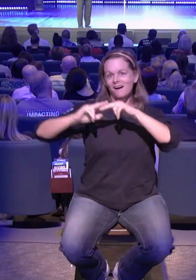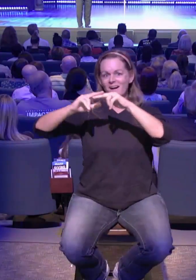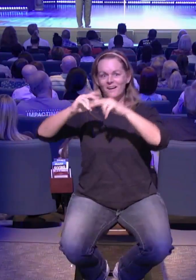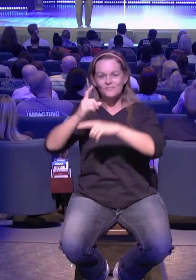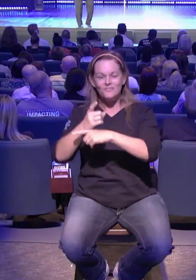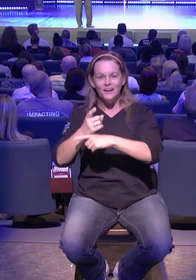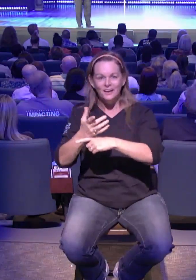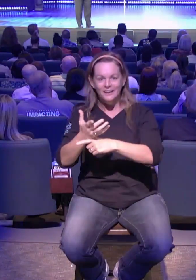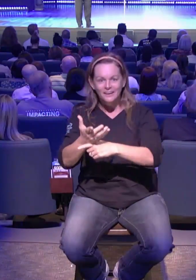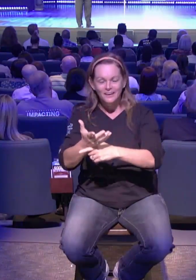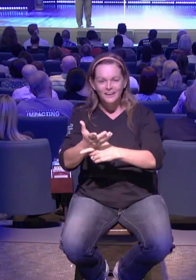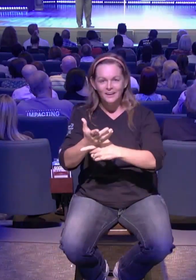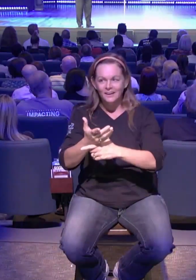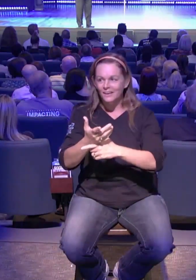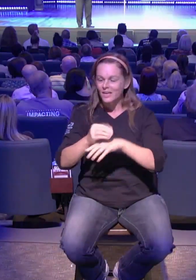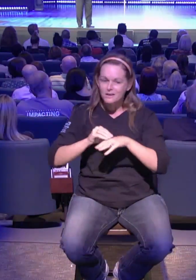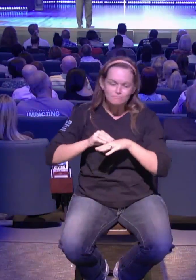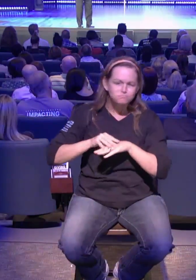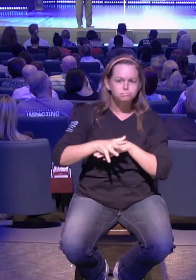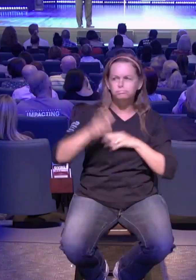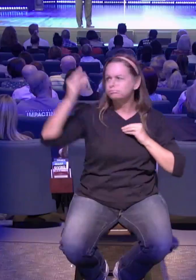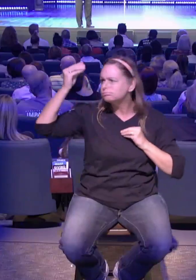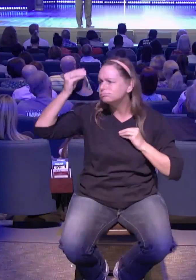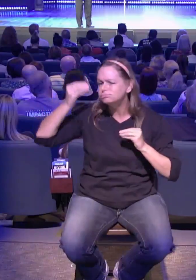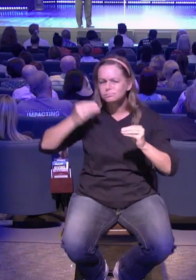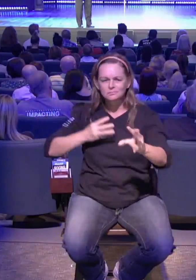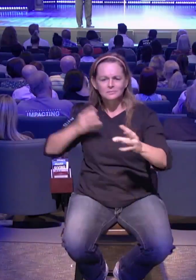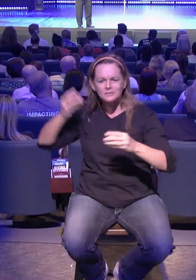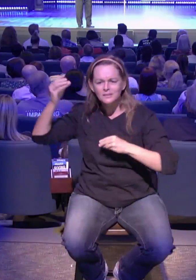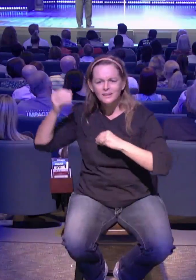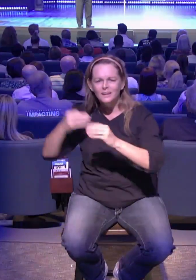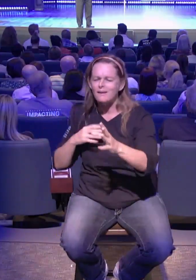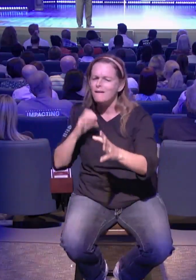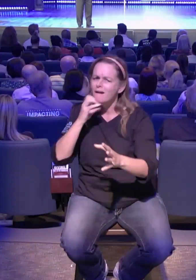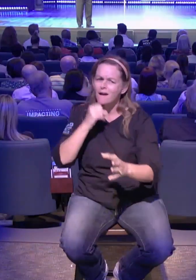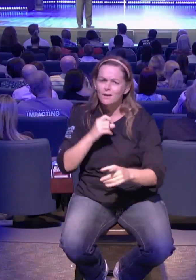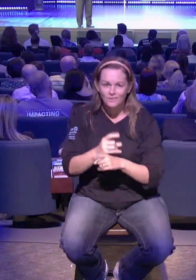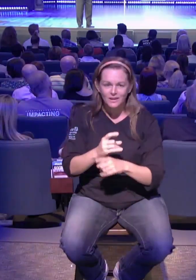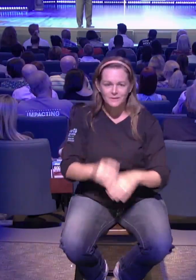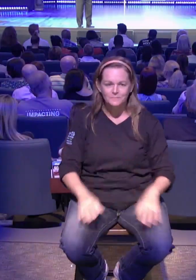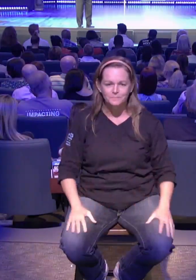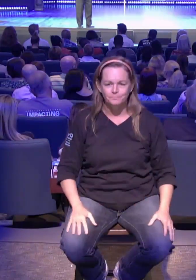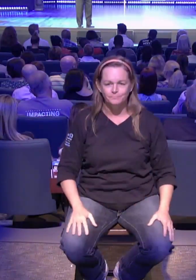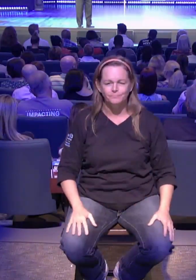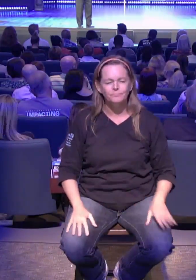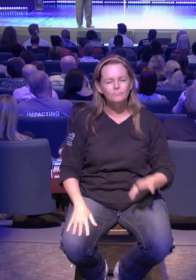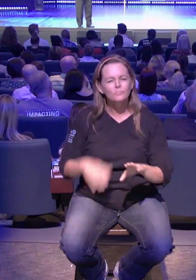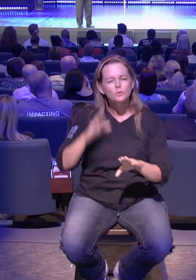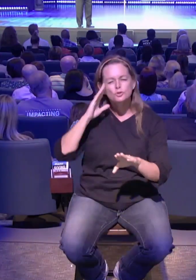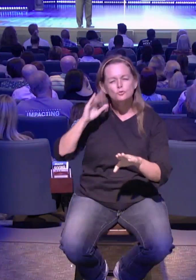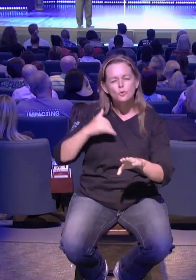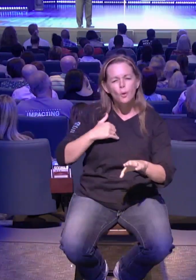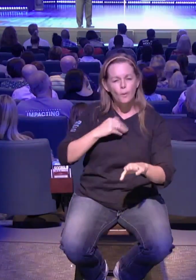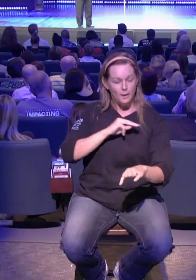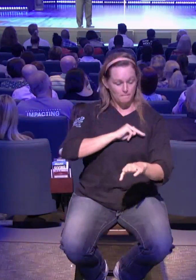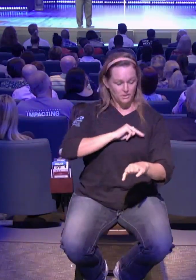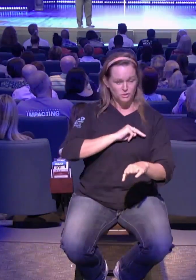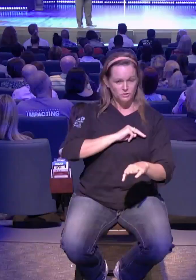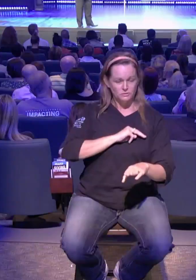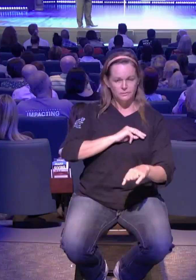I love this quote from Mother Teresa. She said, to be able to have a heart full of compassion, we need to pray.